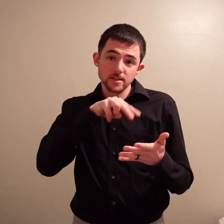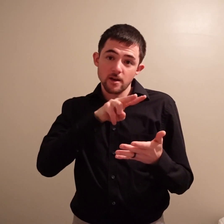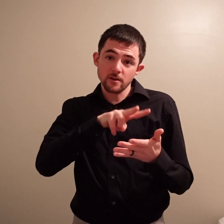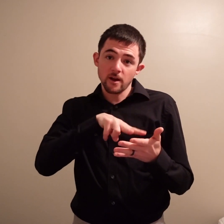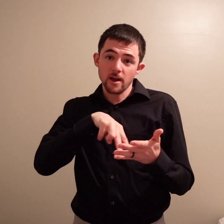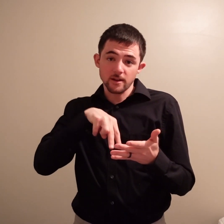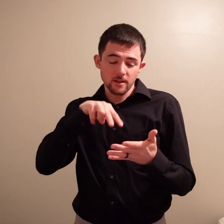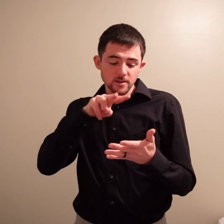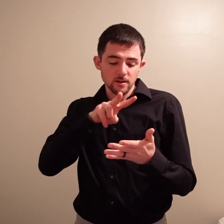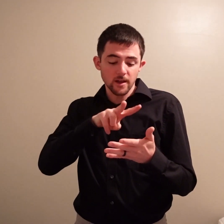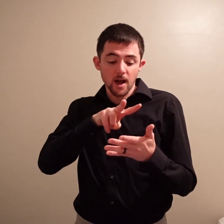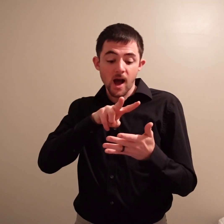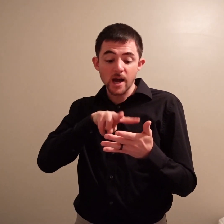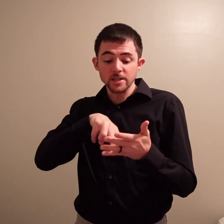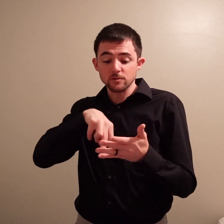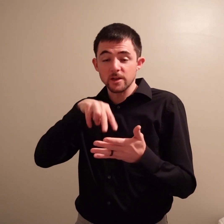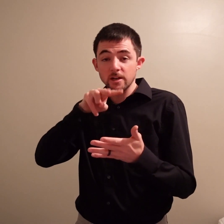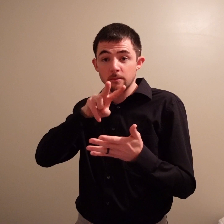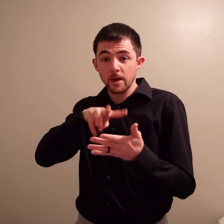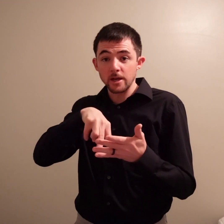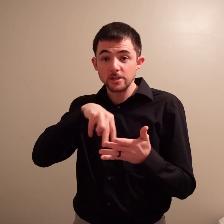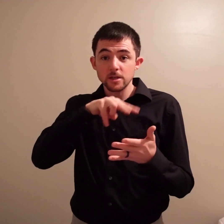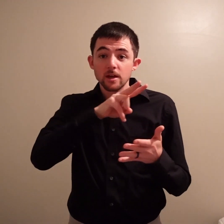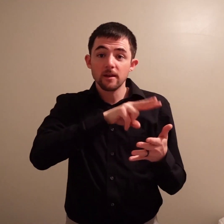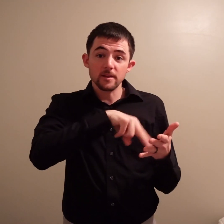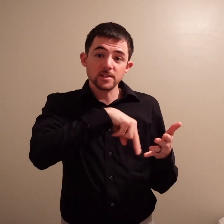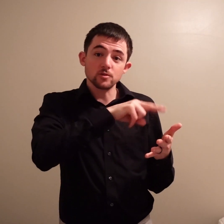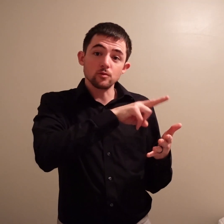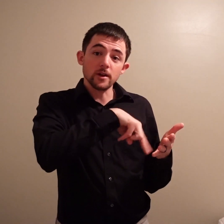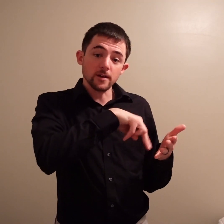down your hand. These are like eyes reading a page. This is read.